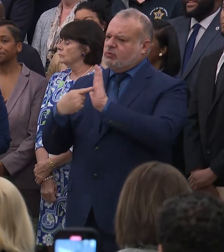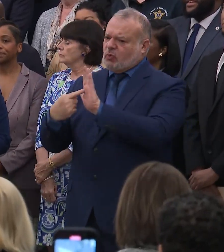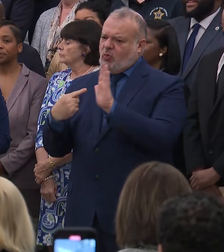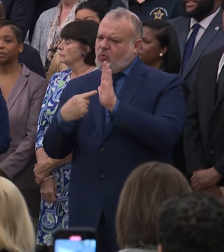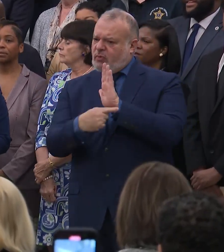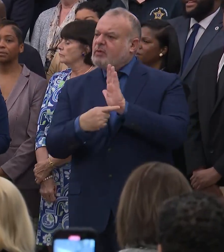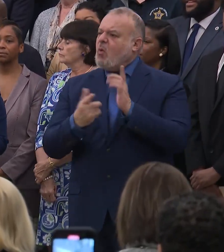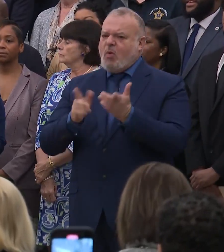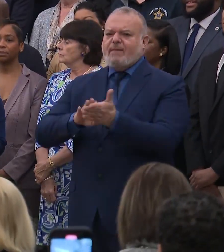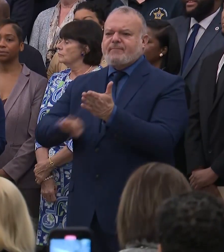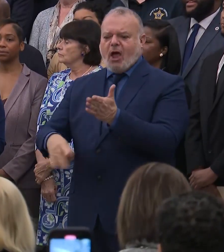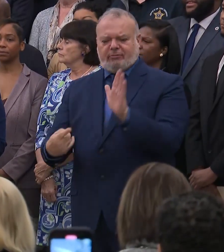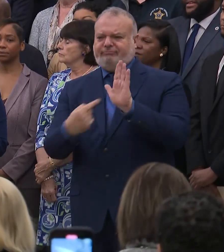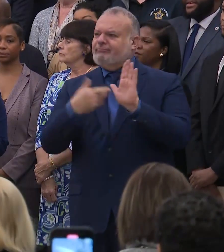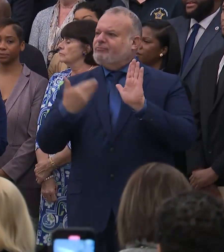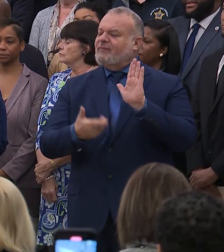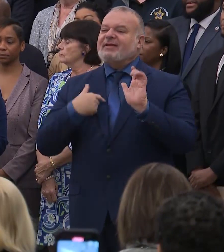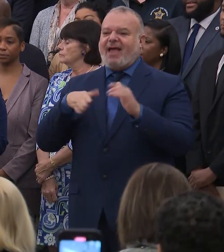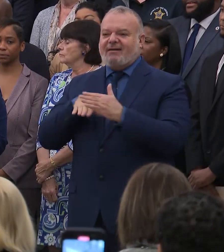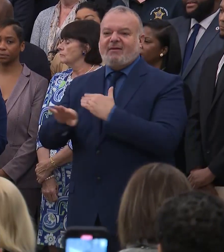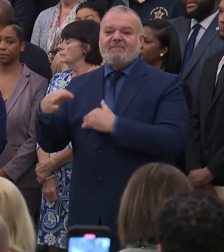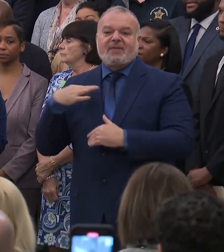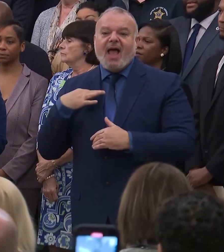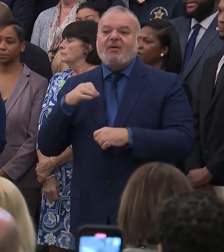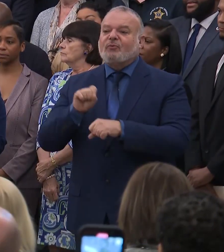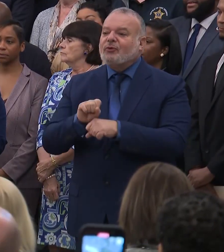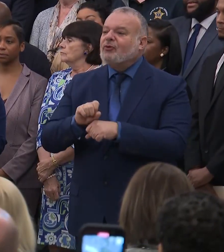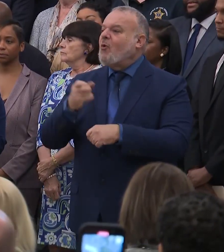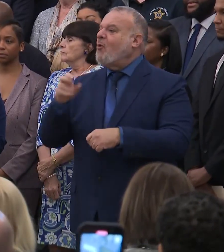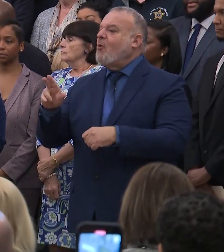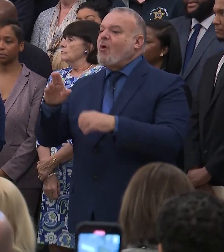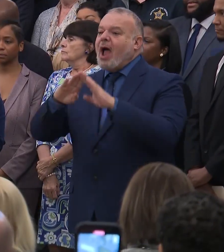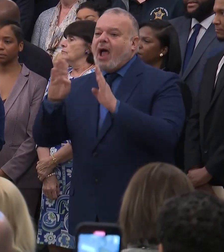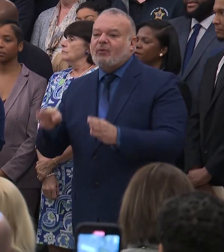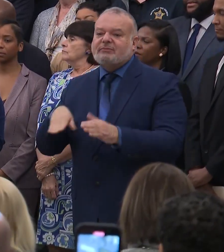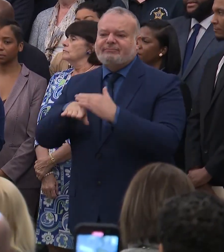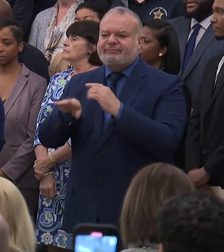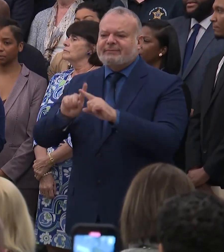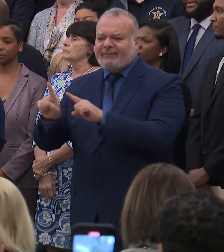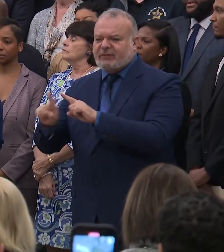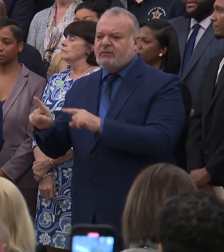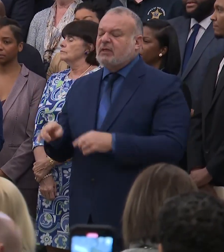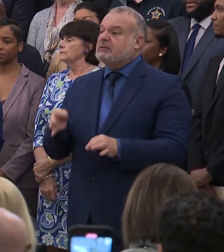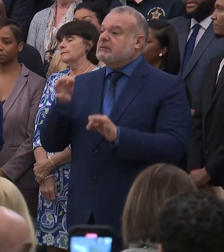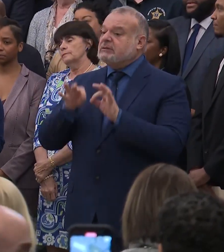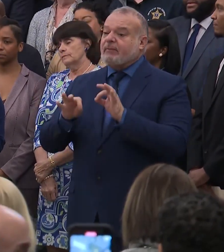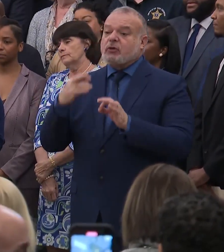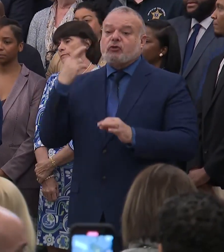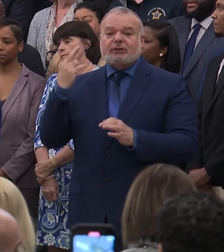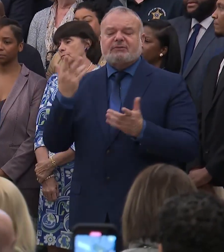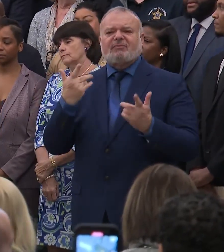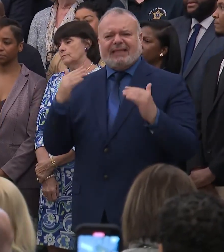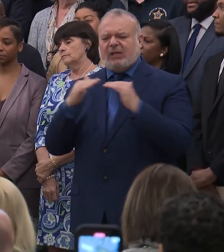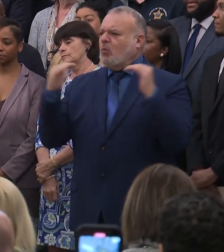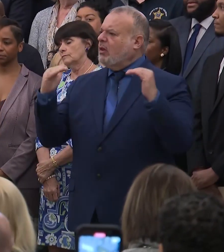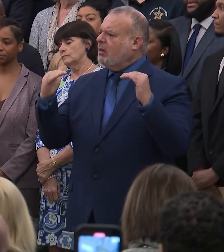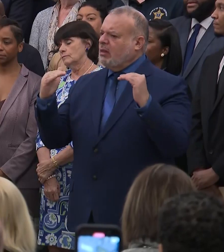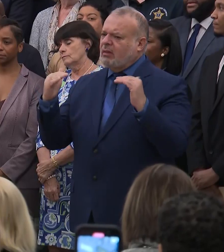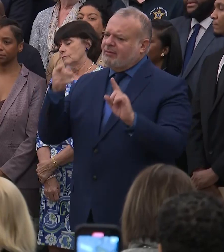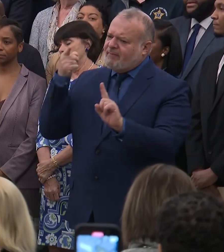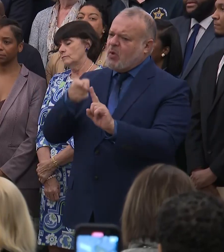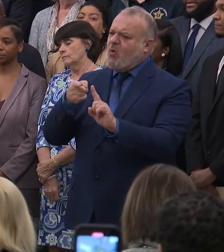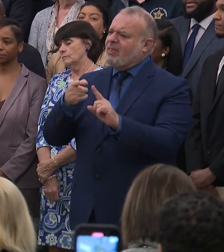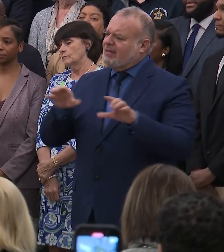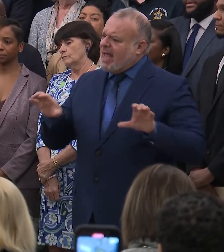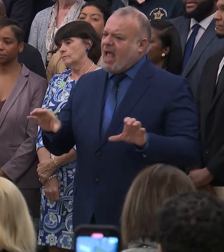choose. The reason we do this is simple. Justice requires it. Massachusetts decriminalized possession for